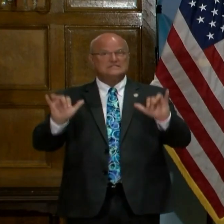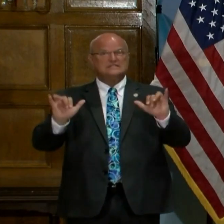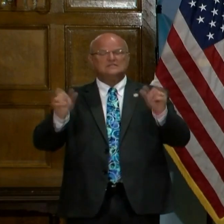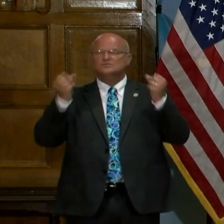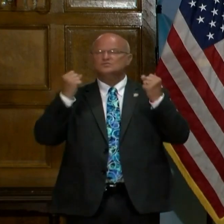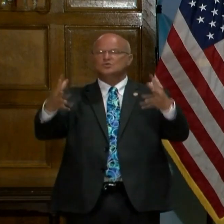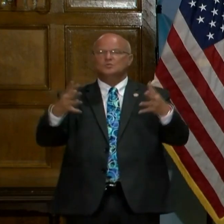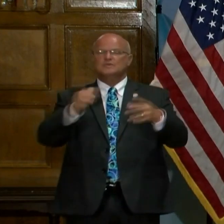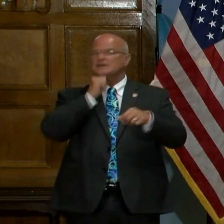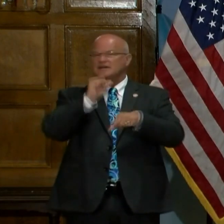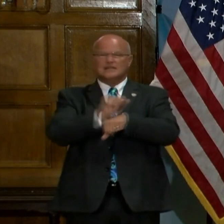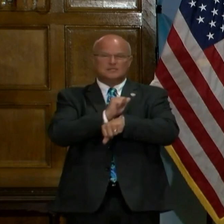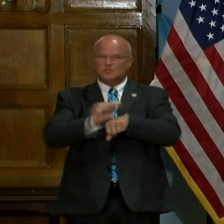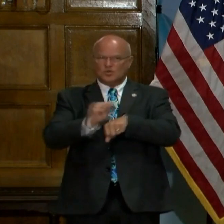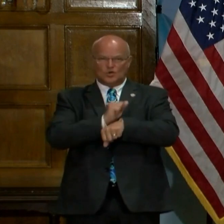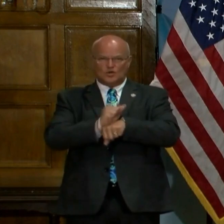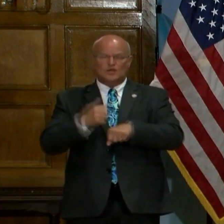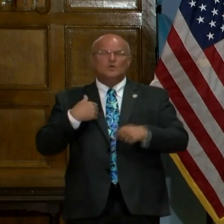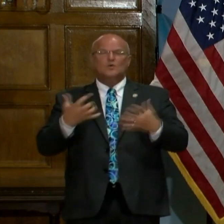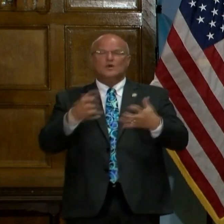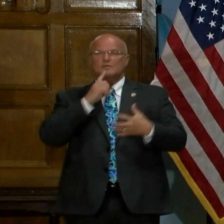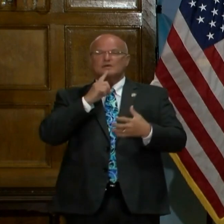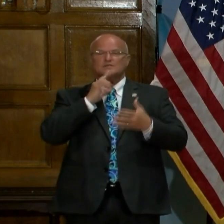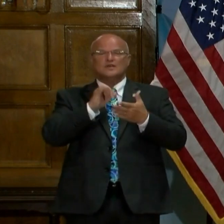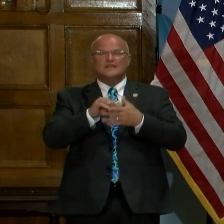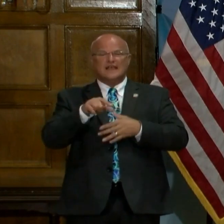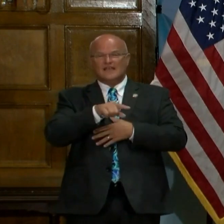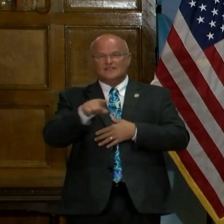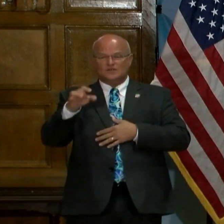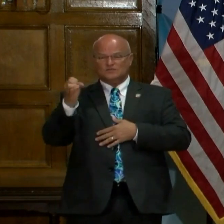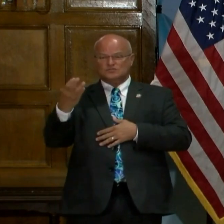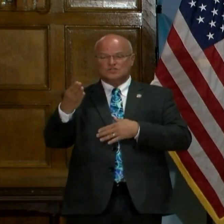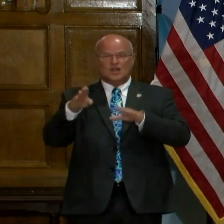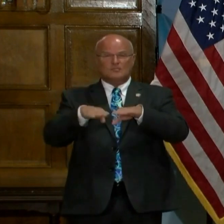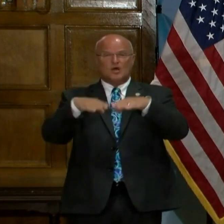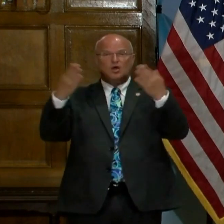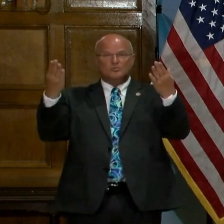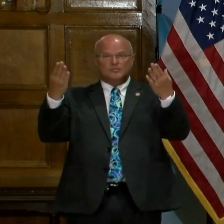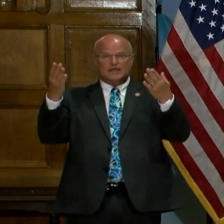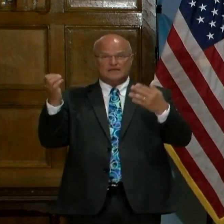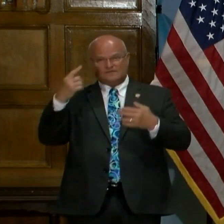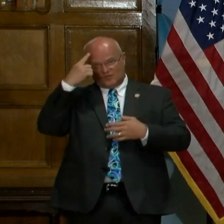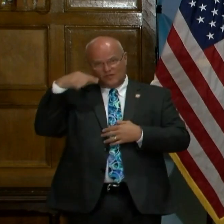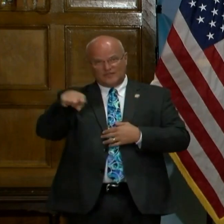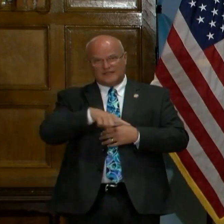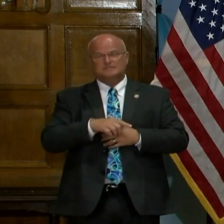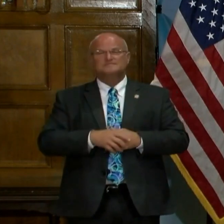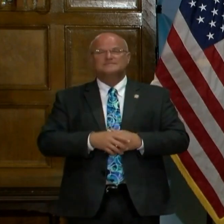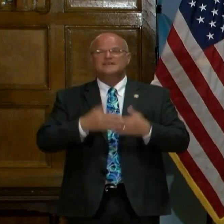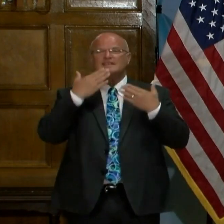too many that are unemployed. We want to make sure that those job opportunities are available for them. Thank you all very much.